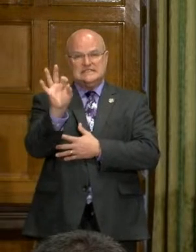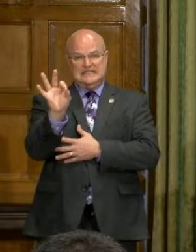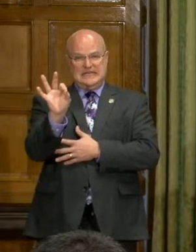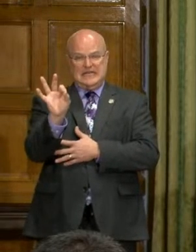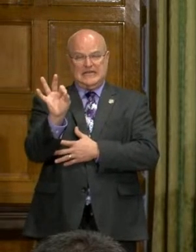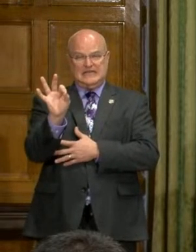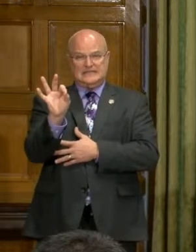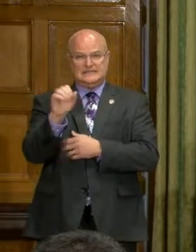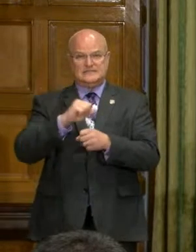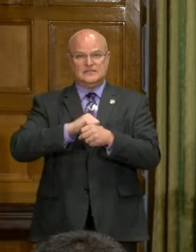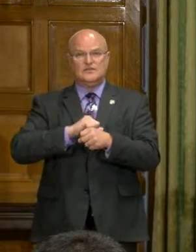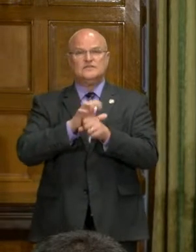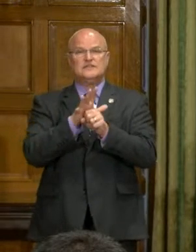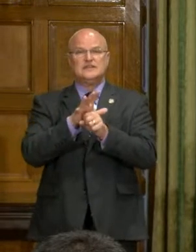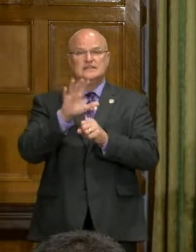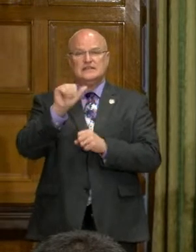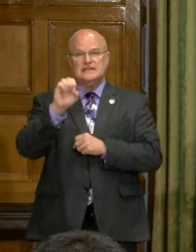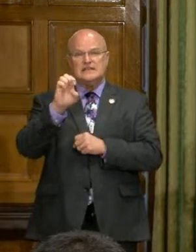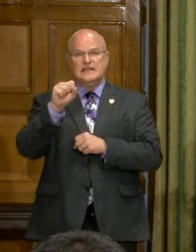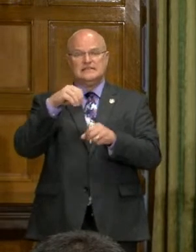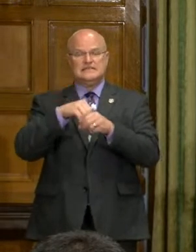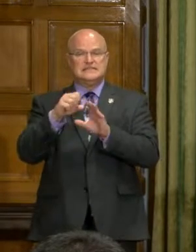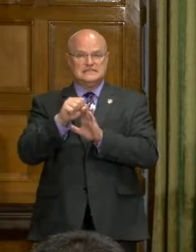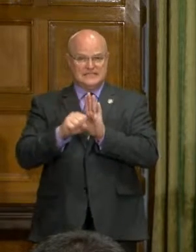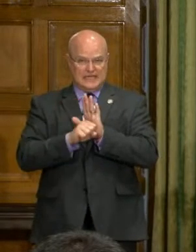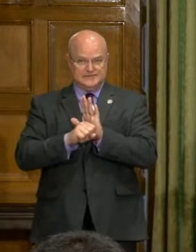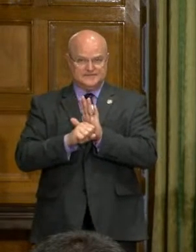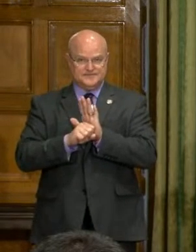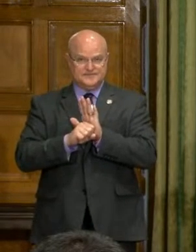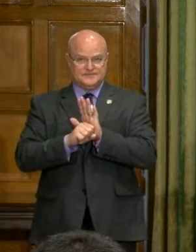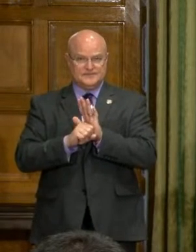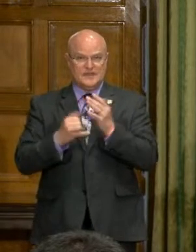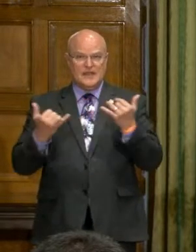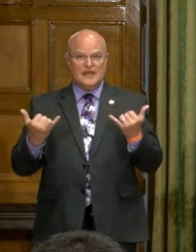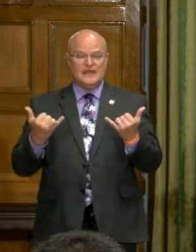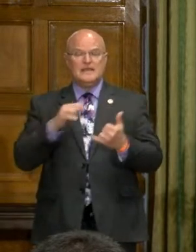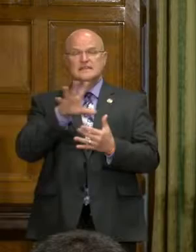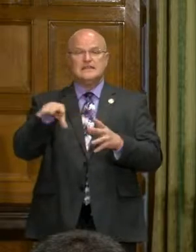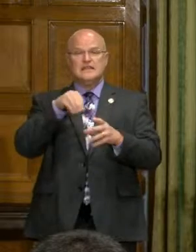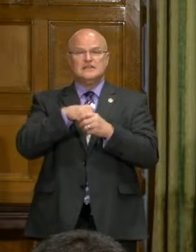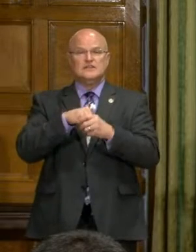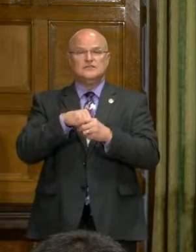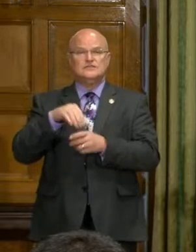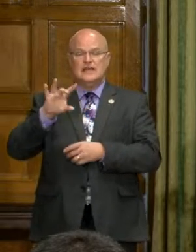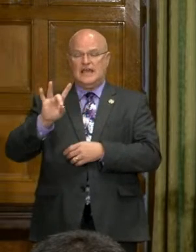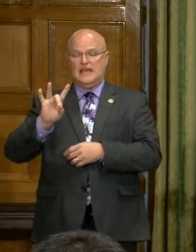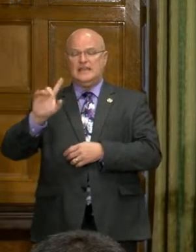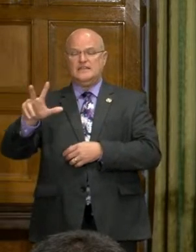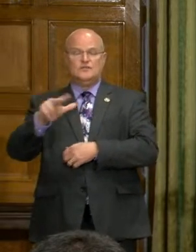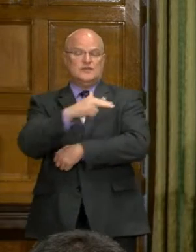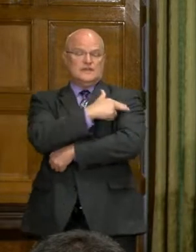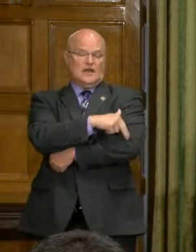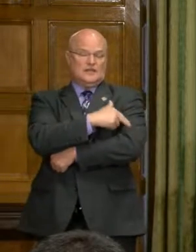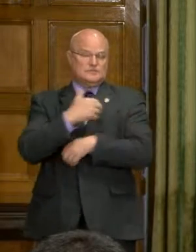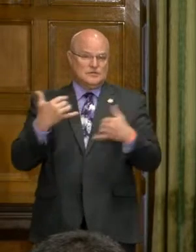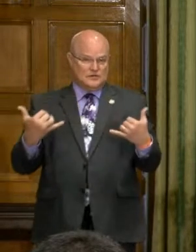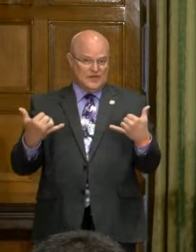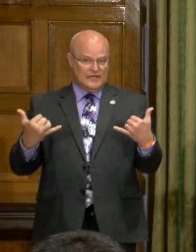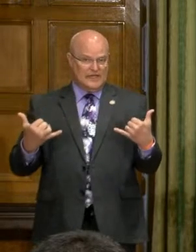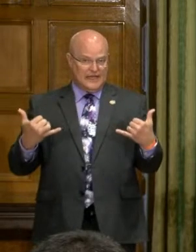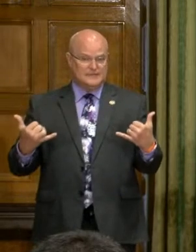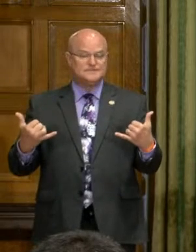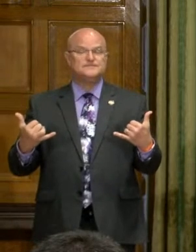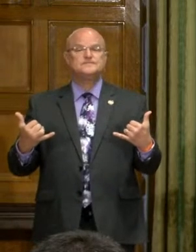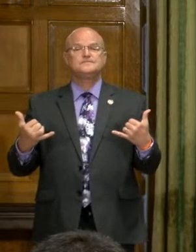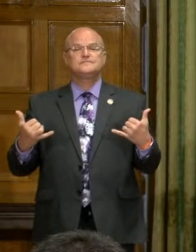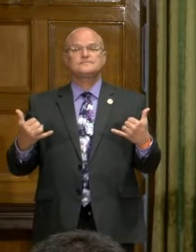1,569 COVID-19 cases in the state. This includes 83 hospitalizations that are currently in